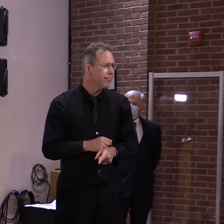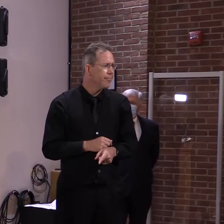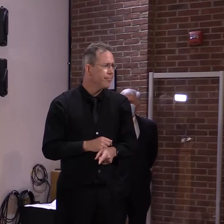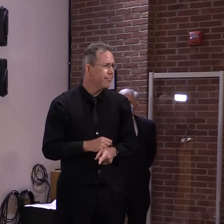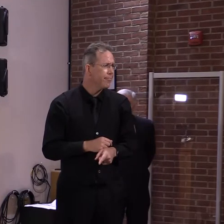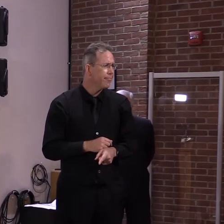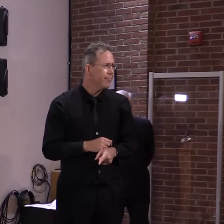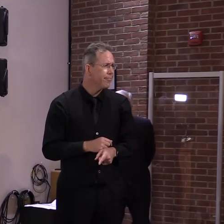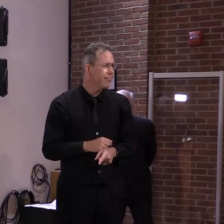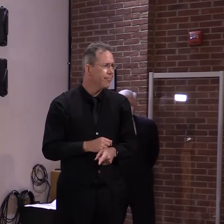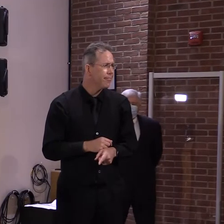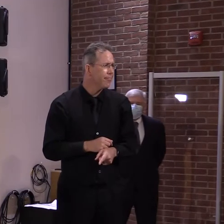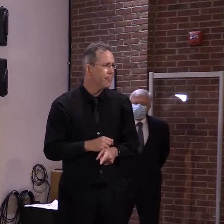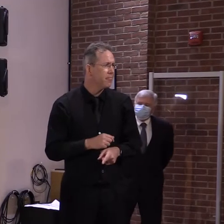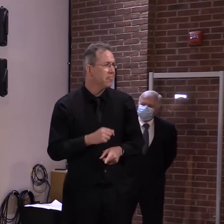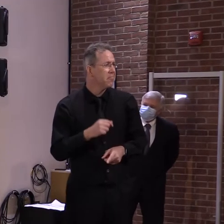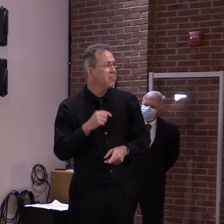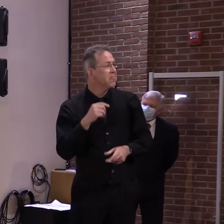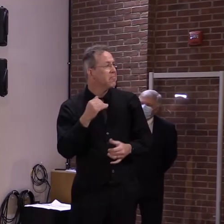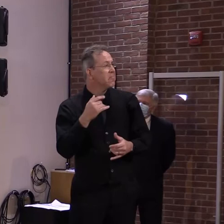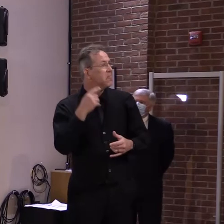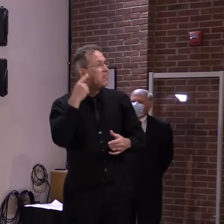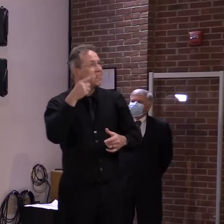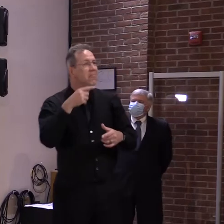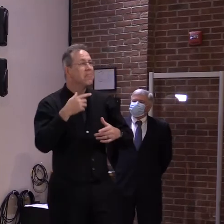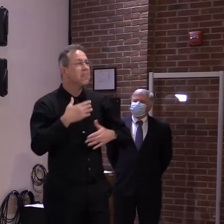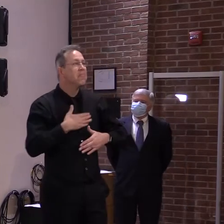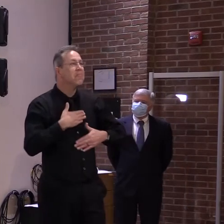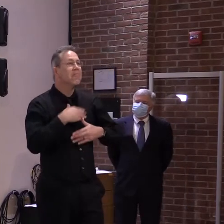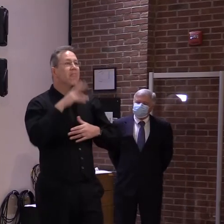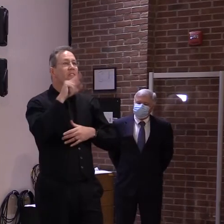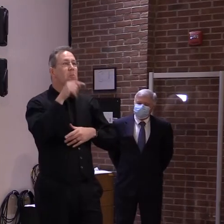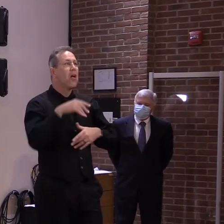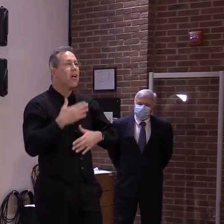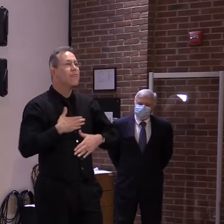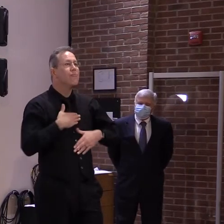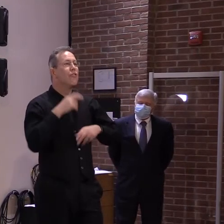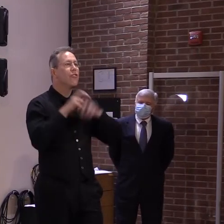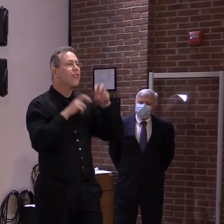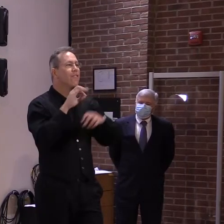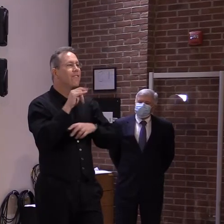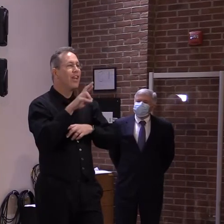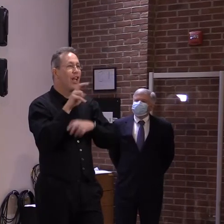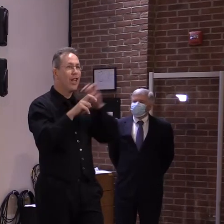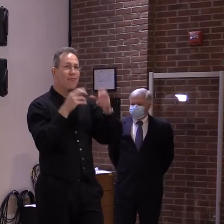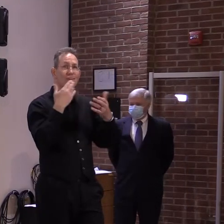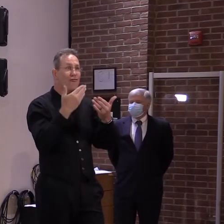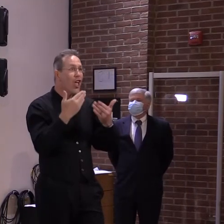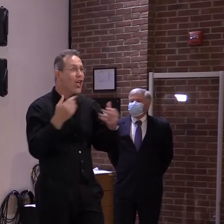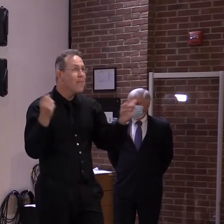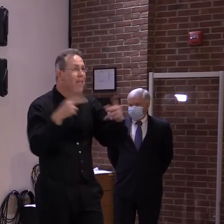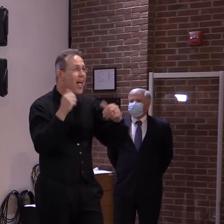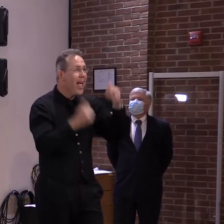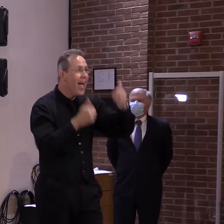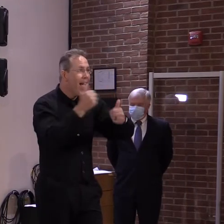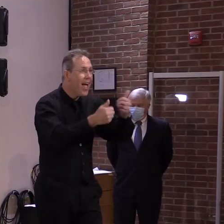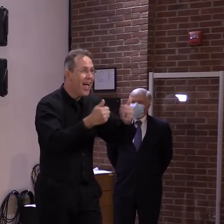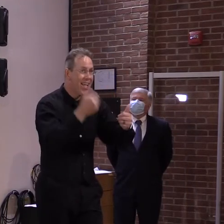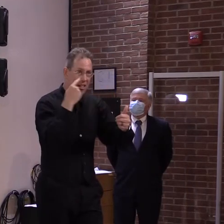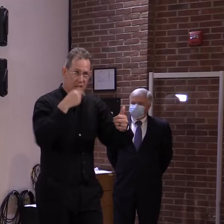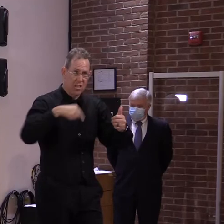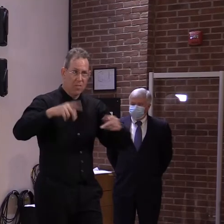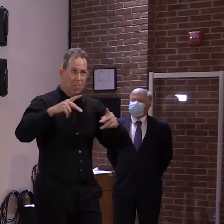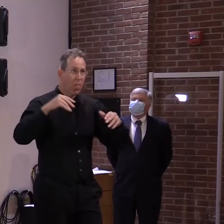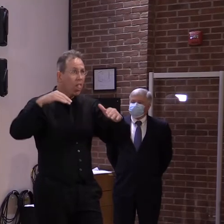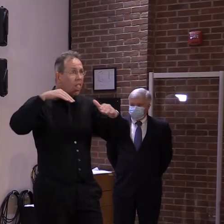people in these rural areas sort of gathered. I know this has been touched on a little bit, but are there plans underway to get vaccine clinics to